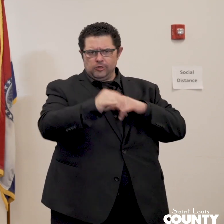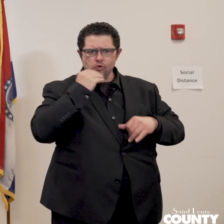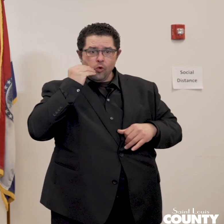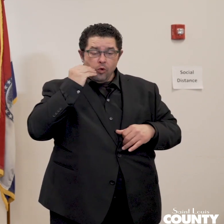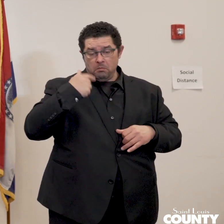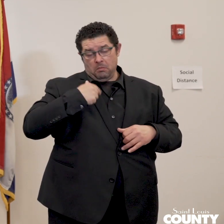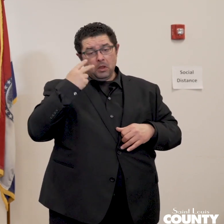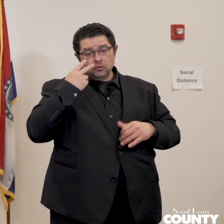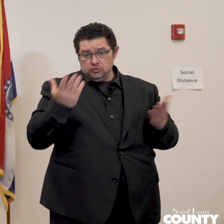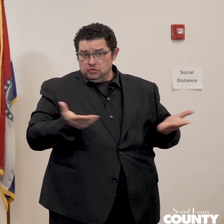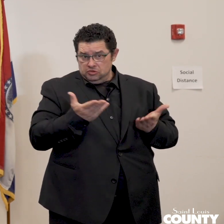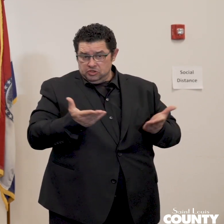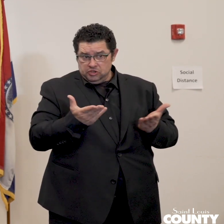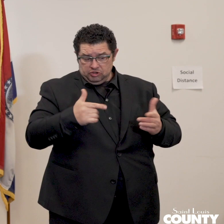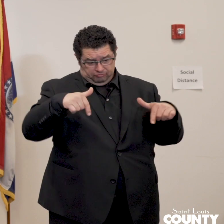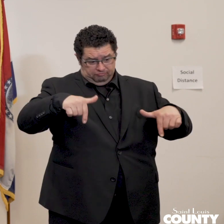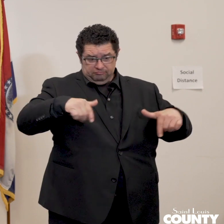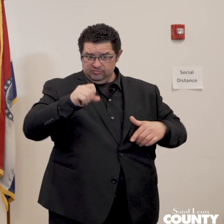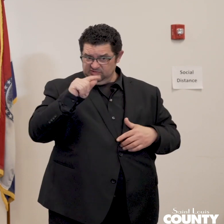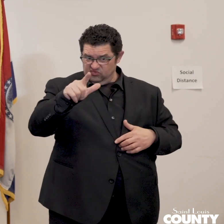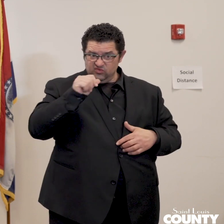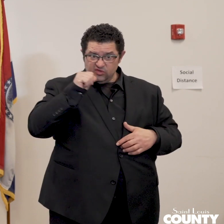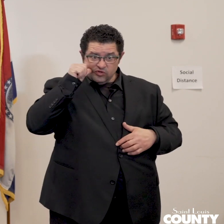the way it was before COVID-19.